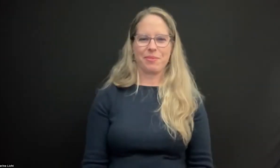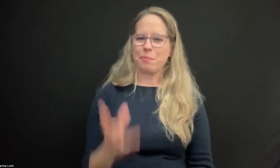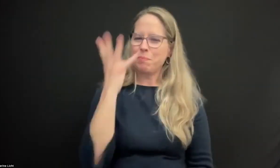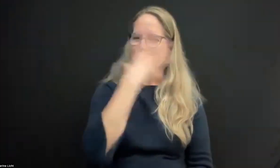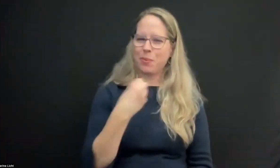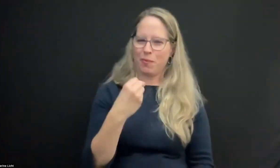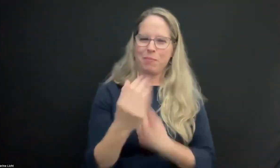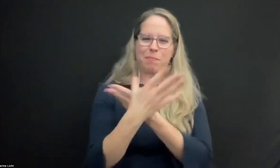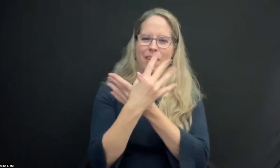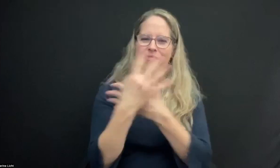This is Trina.